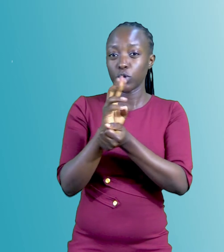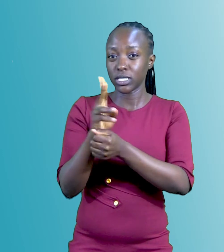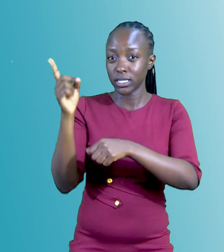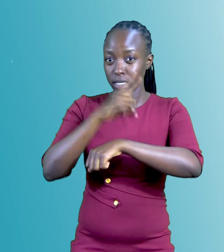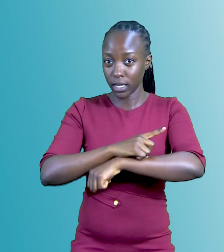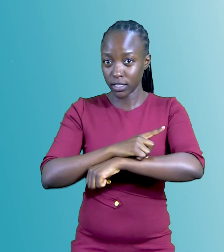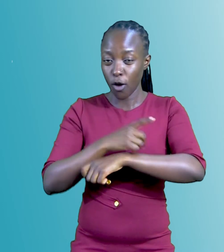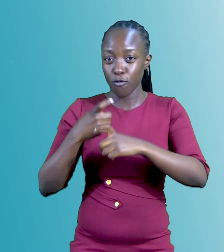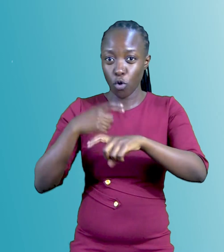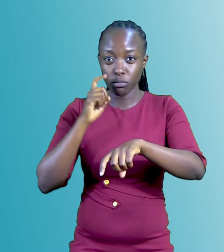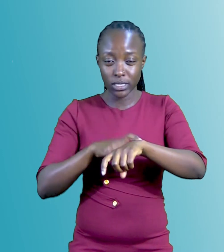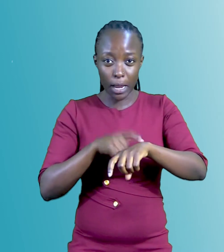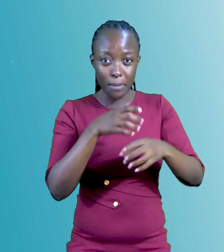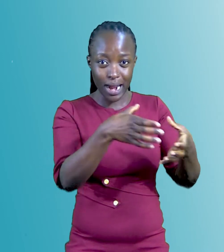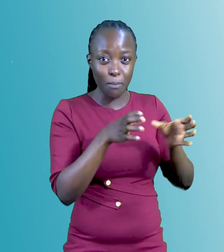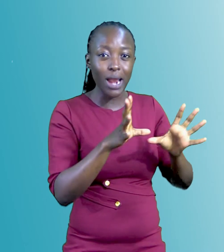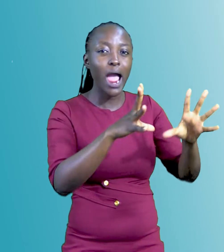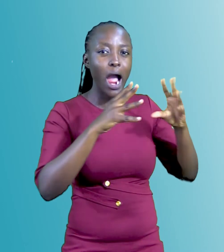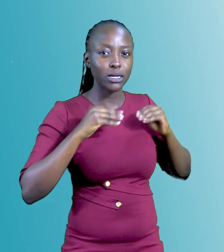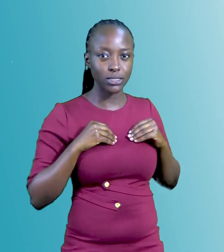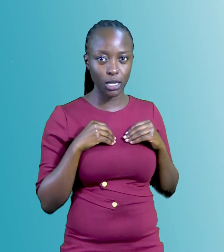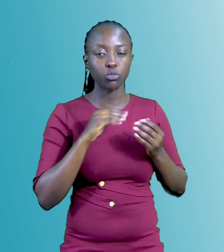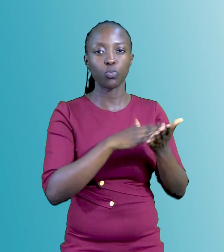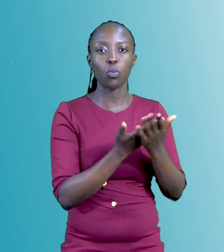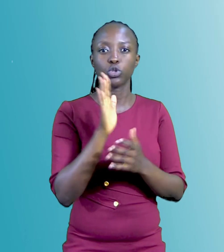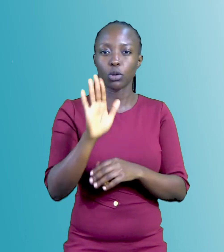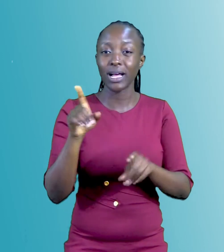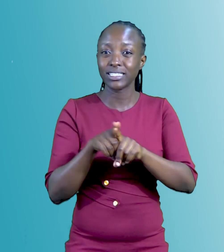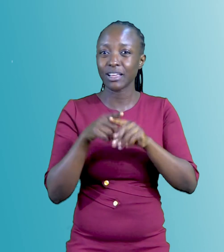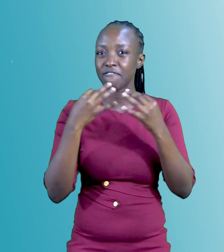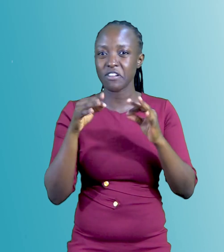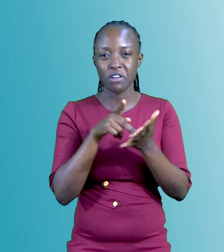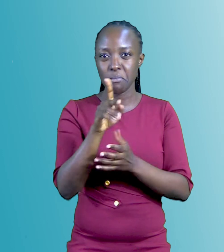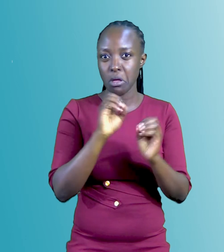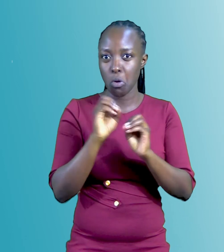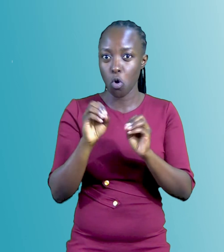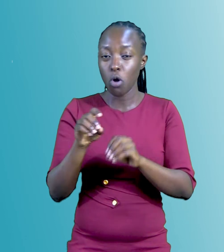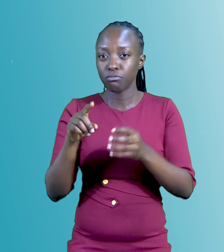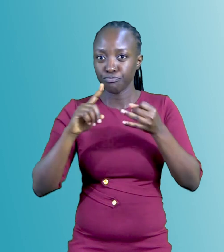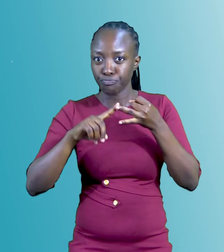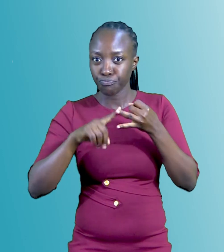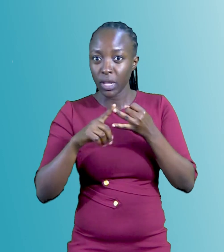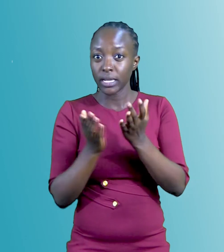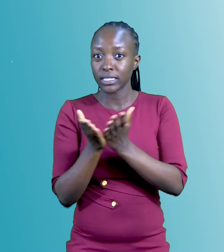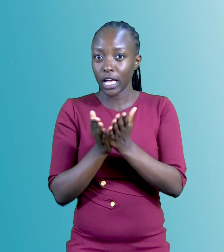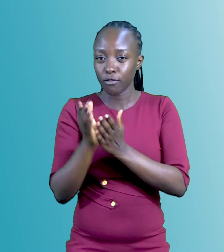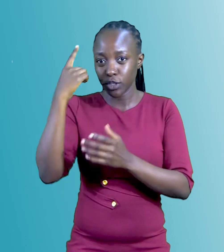days from the date of proposals receipt. 2. For the service rendered of communicating the decisions of WaterFund on